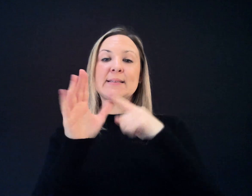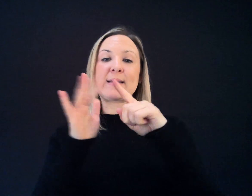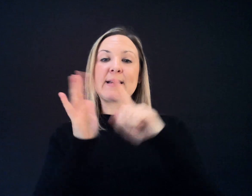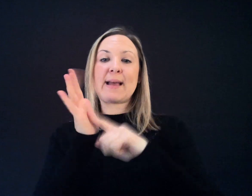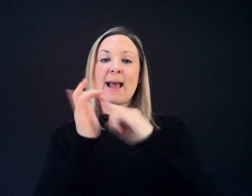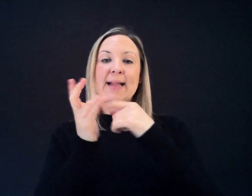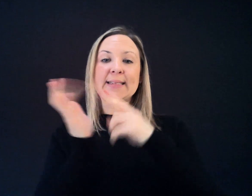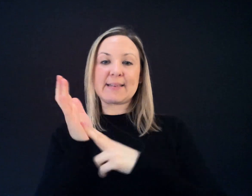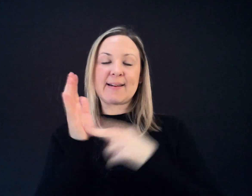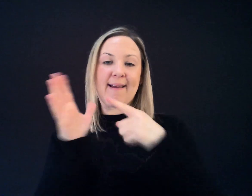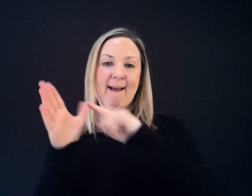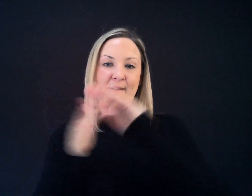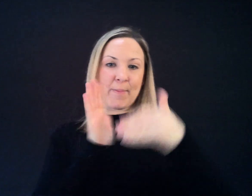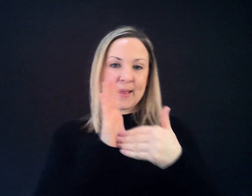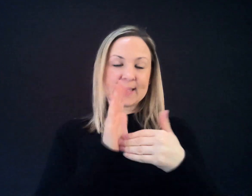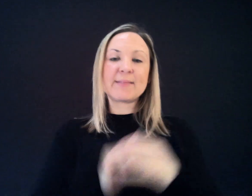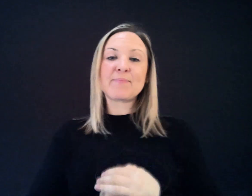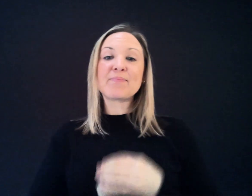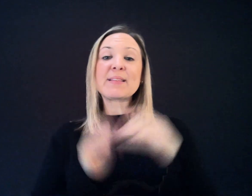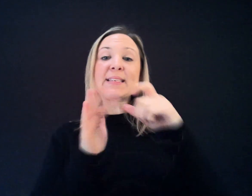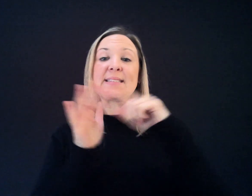Daryl's clay craft workshop,